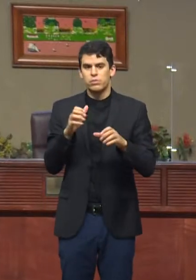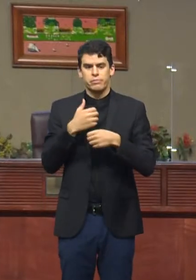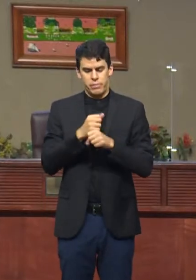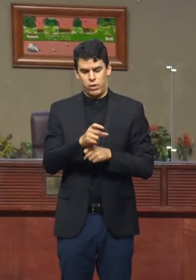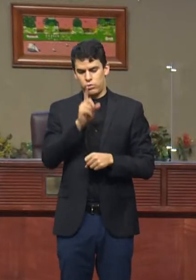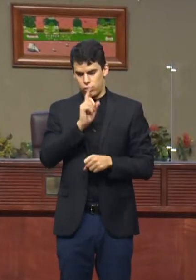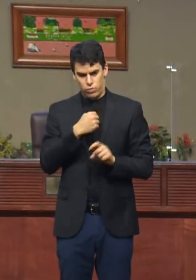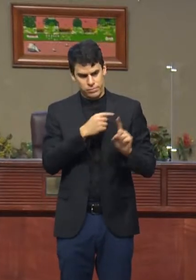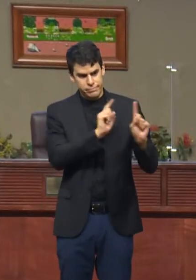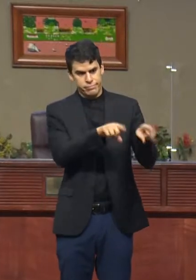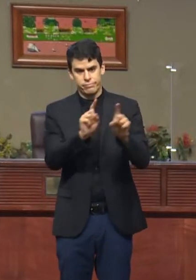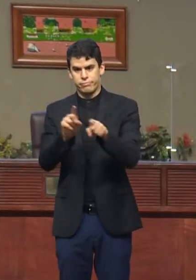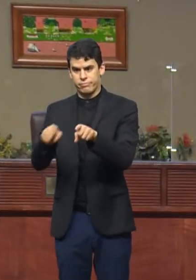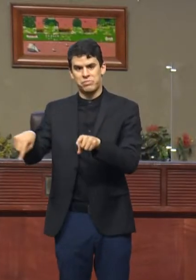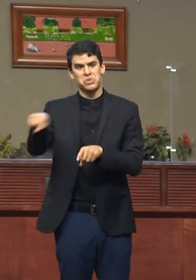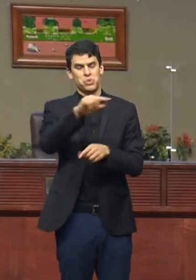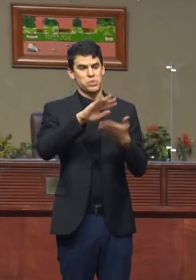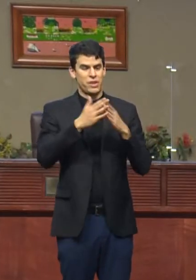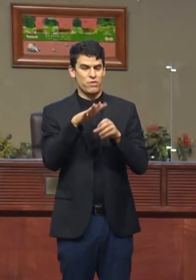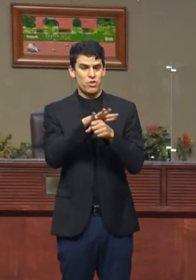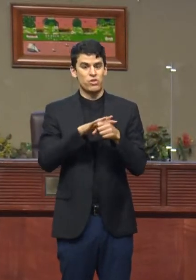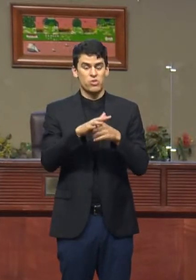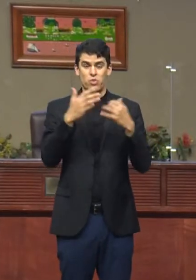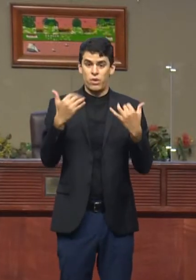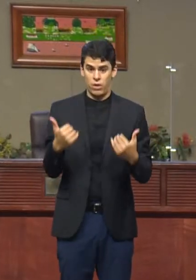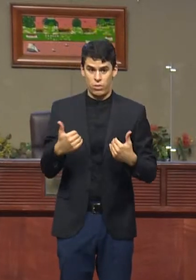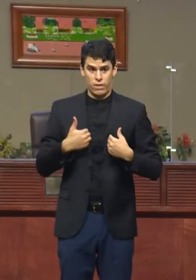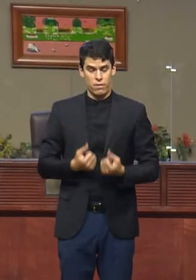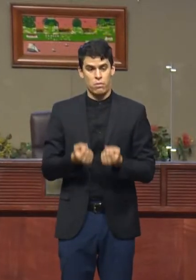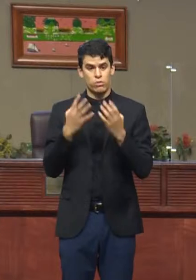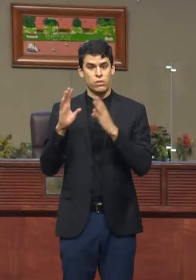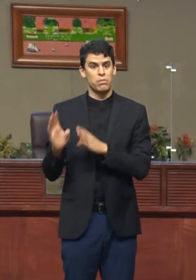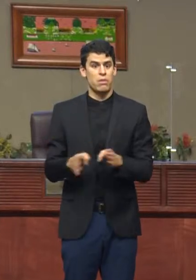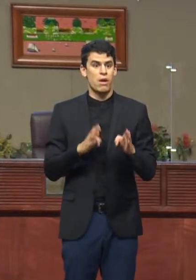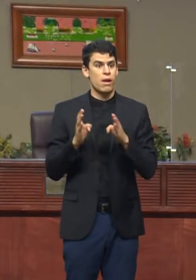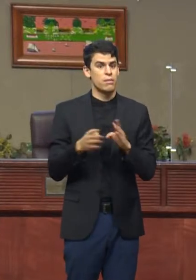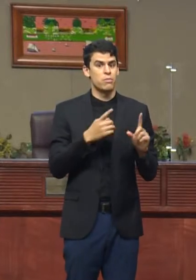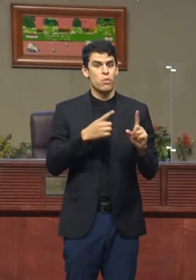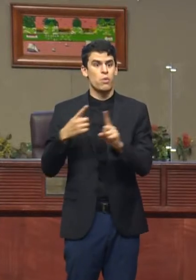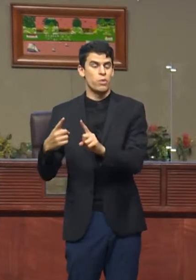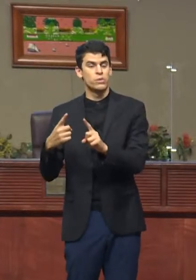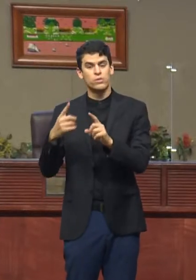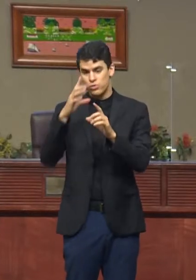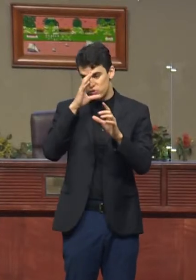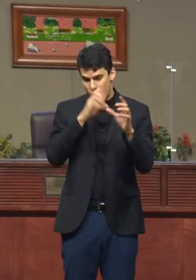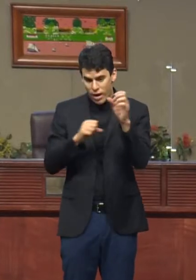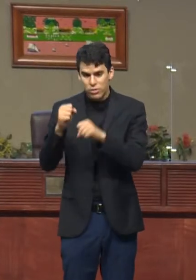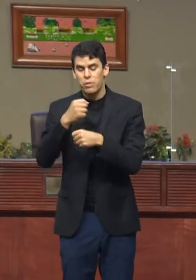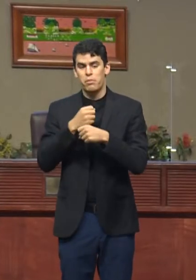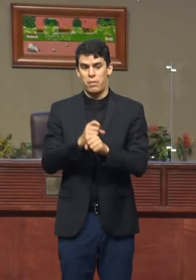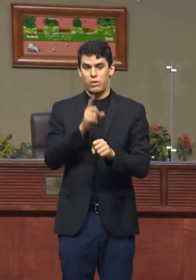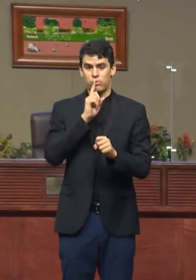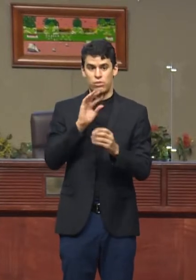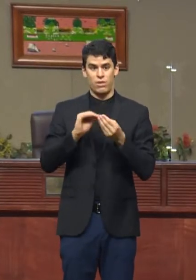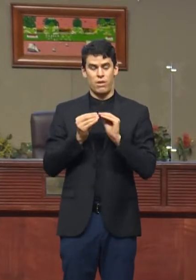we have a multi-pronged strategy to get the numbers up.